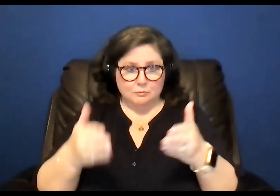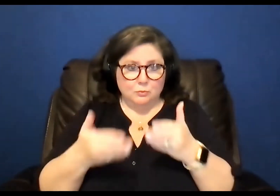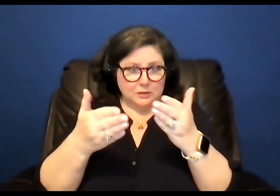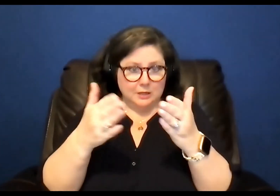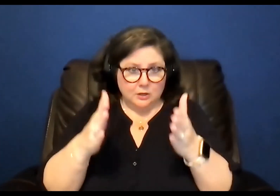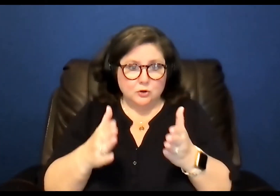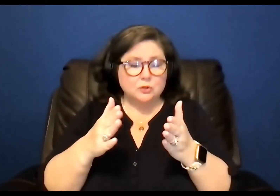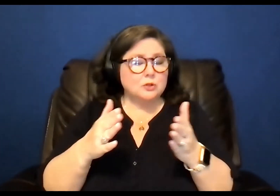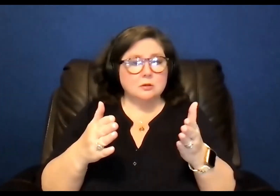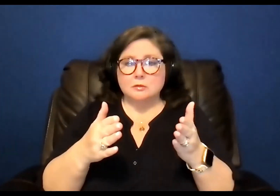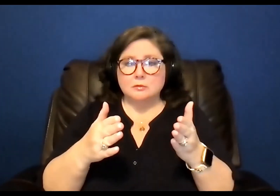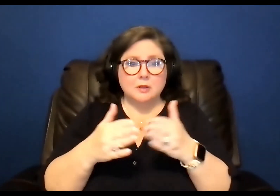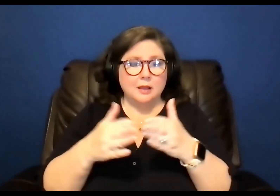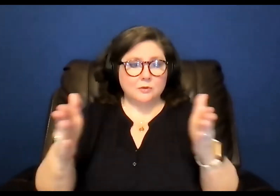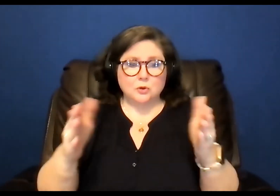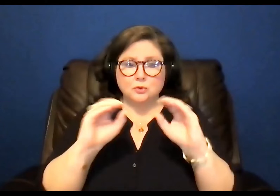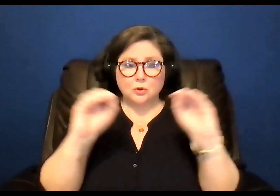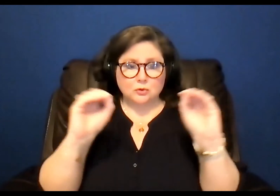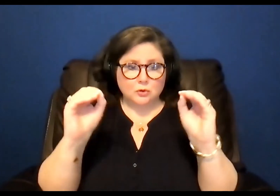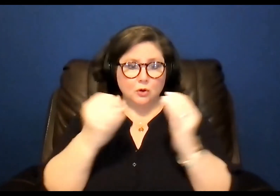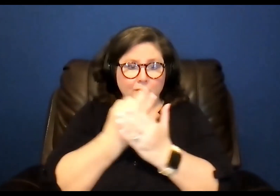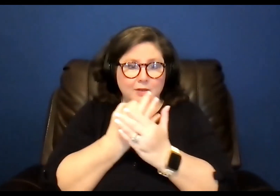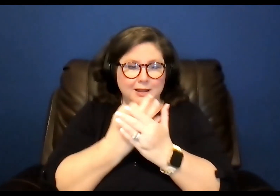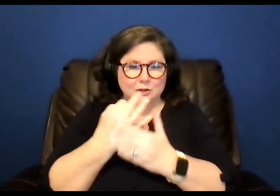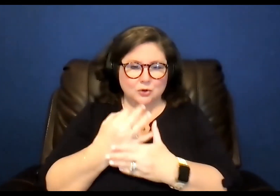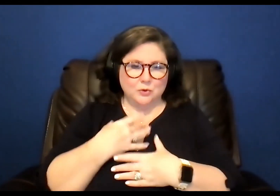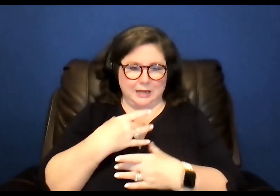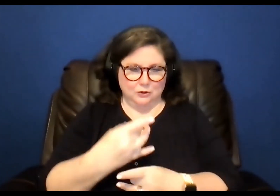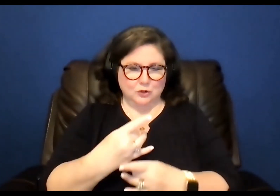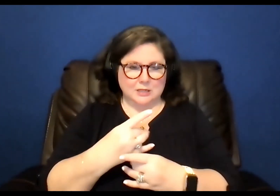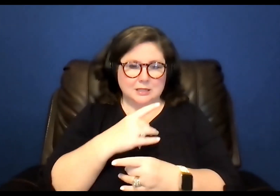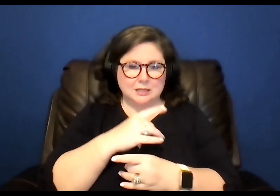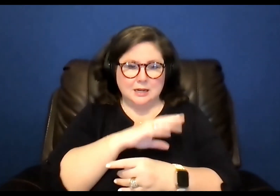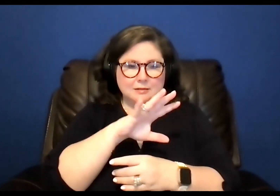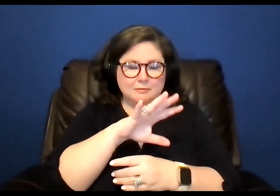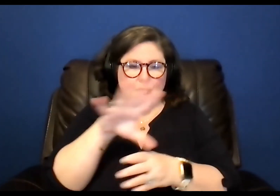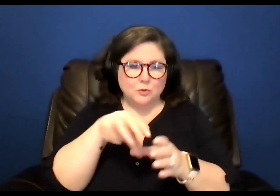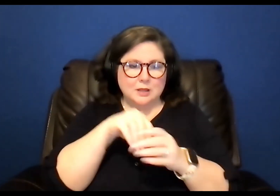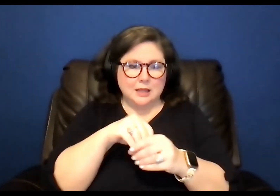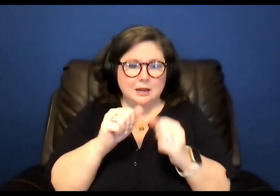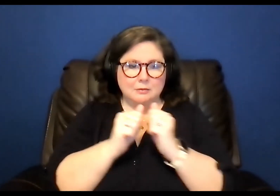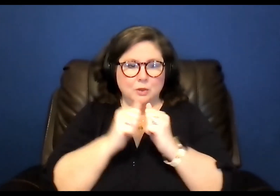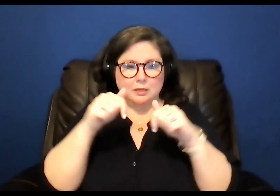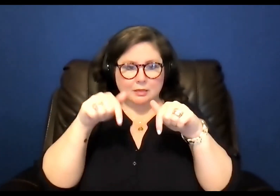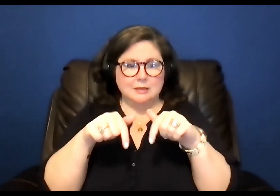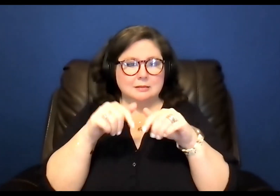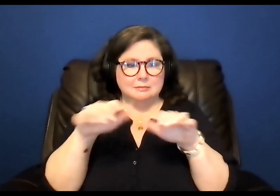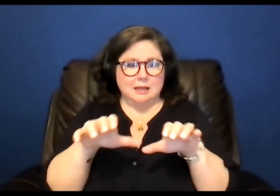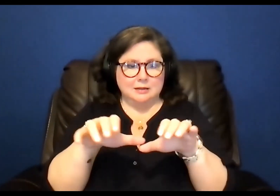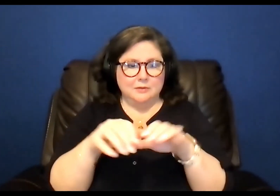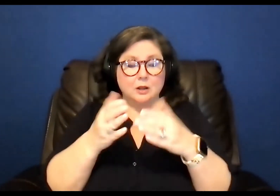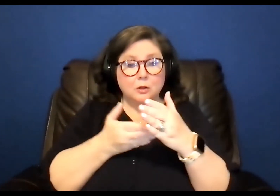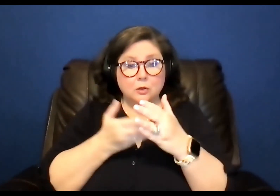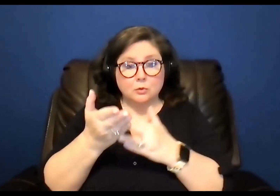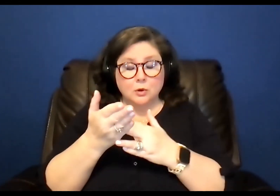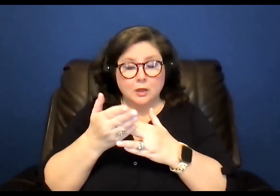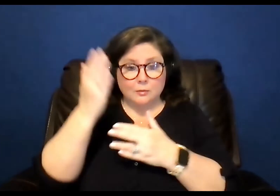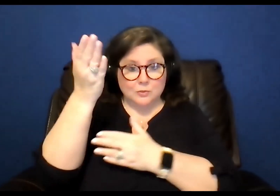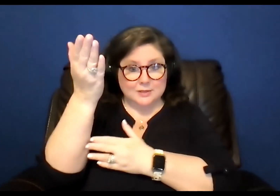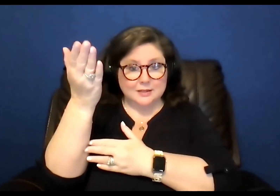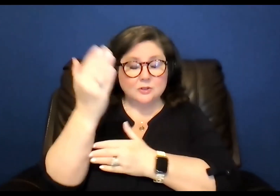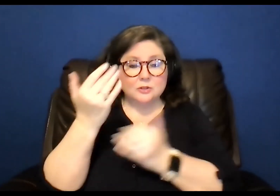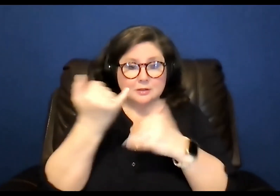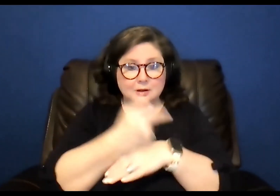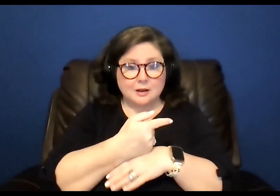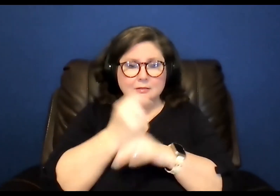financial relationships with any commercial interests pertaining to this activity. Throughout our presentation, please feel free to